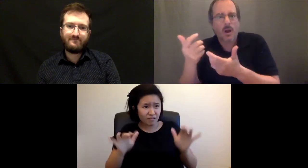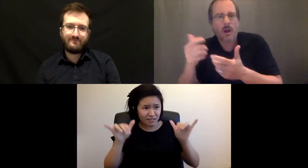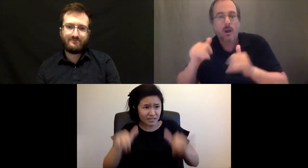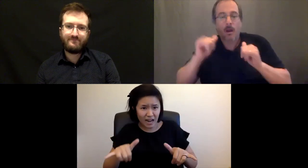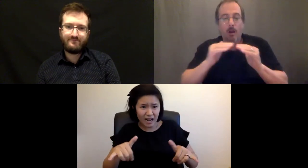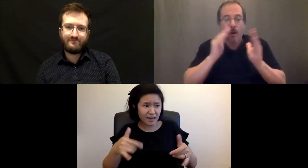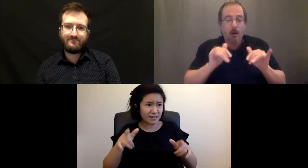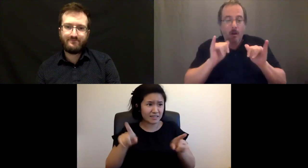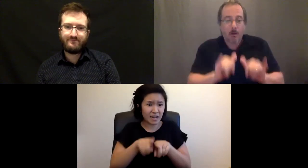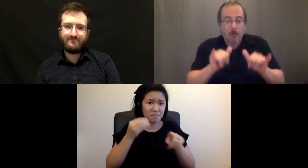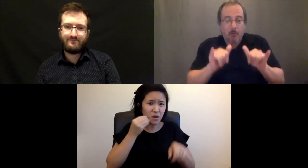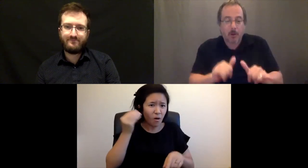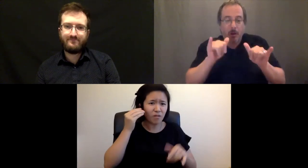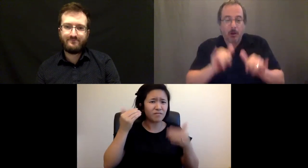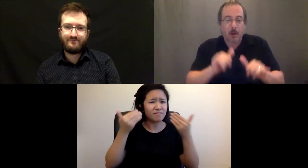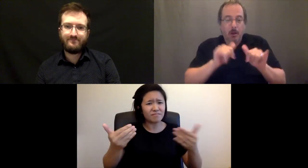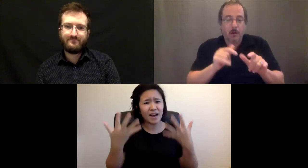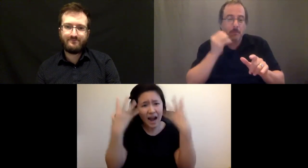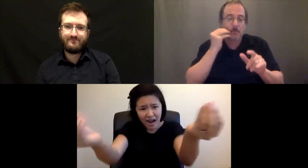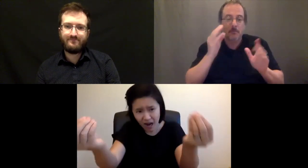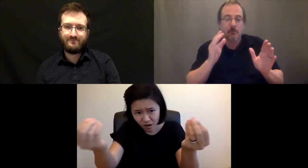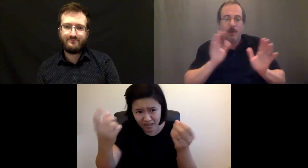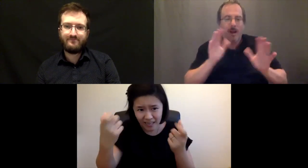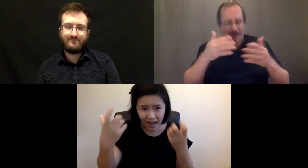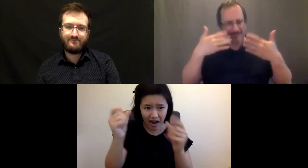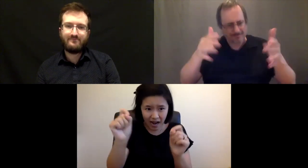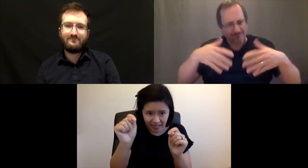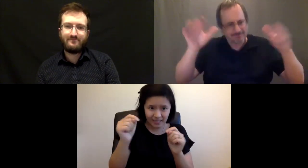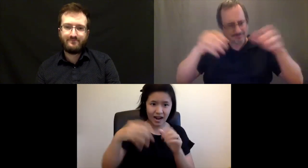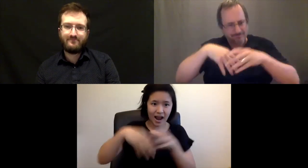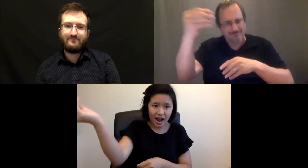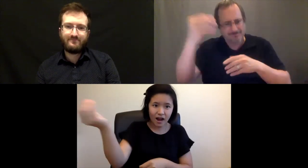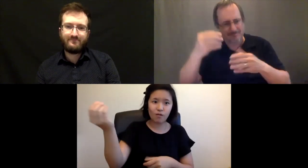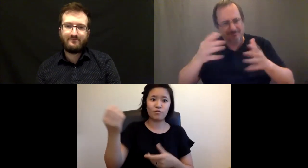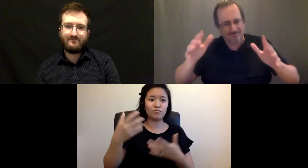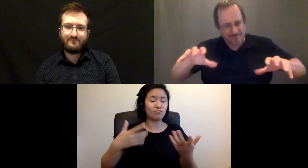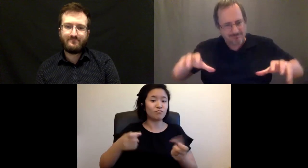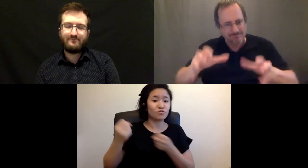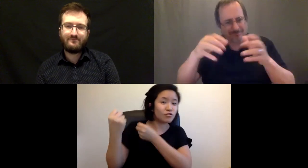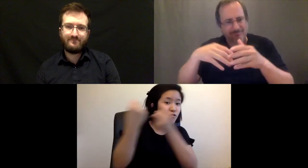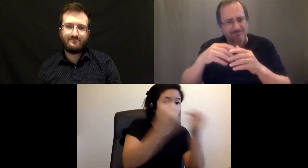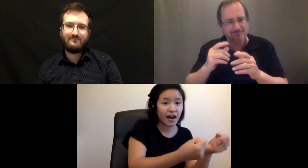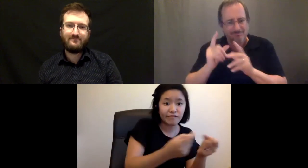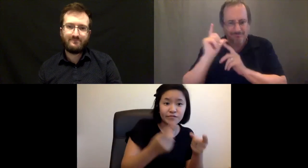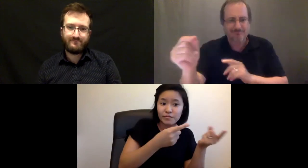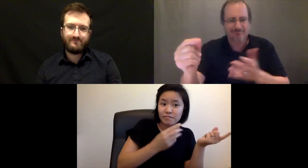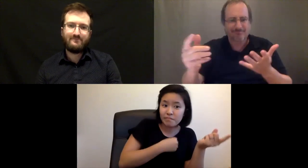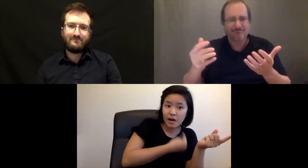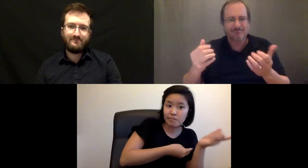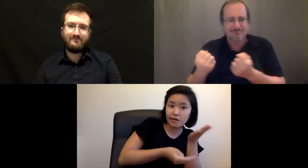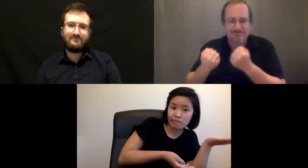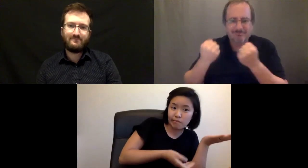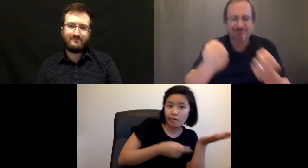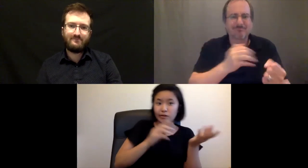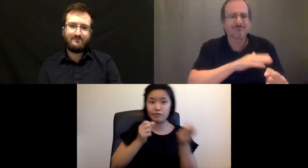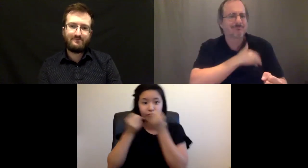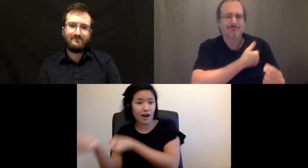are opportunities that you can encounter every day. Don't stay home. Get out there in the world. Experience things. Drive